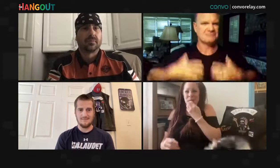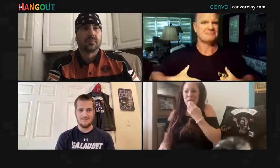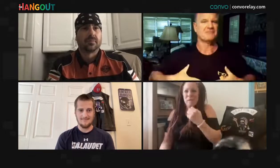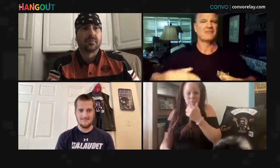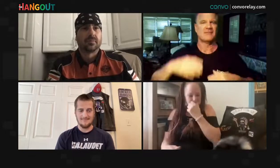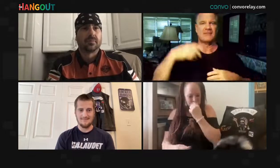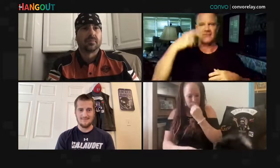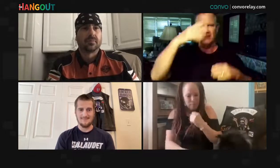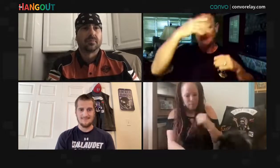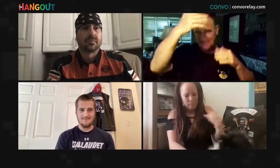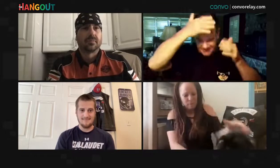black shirt.